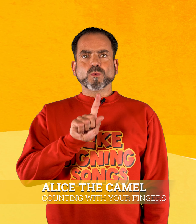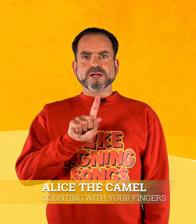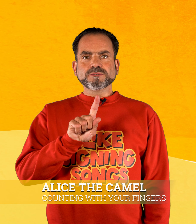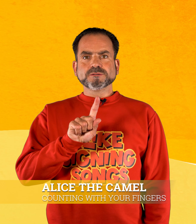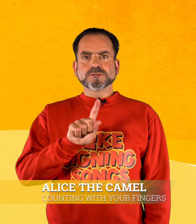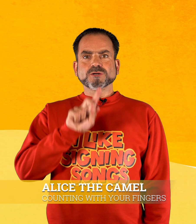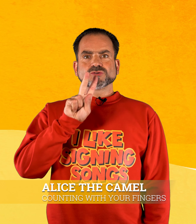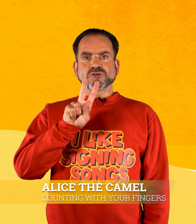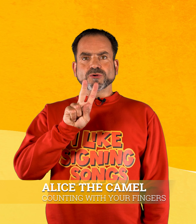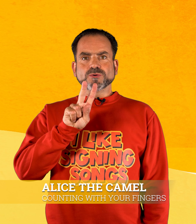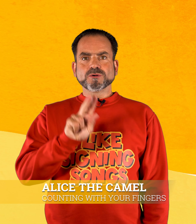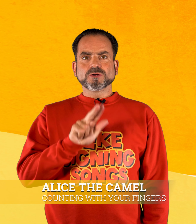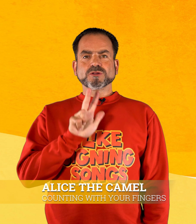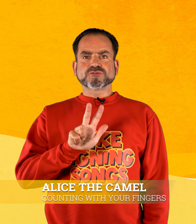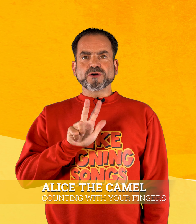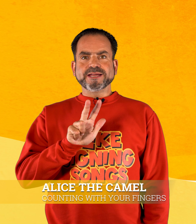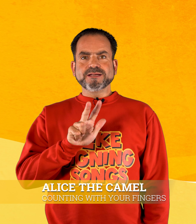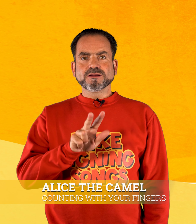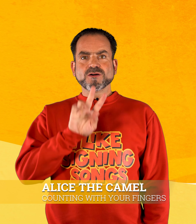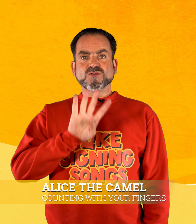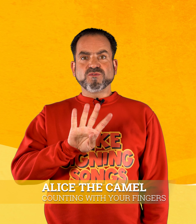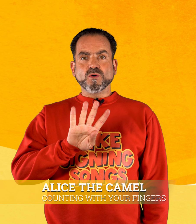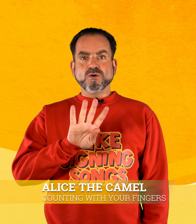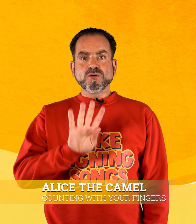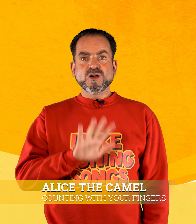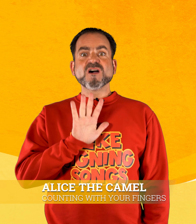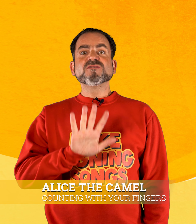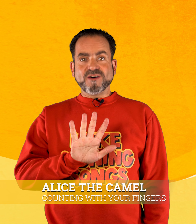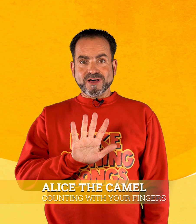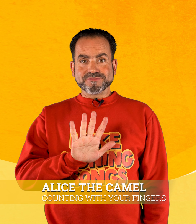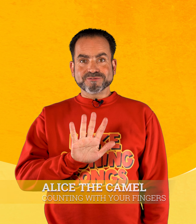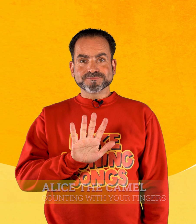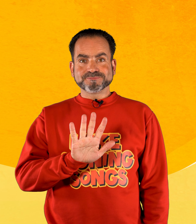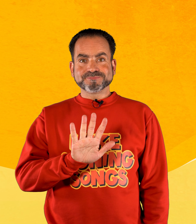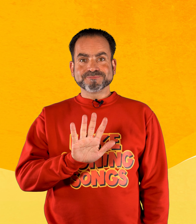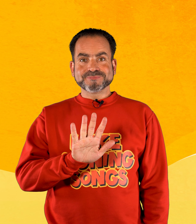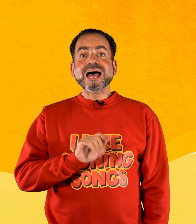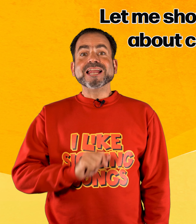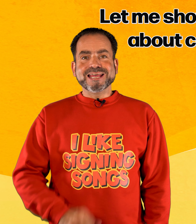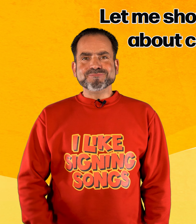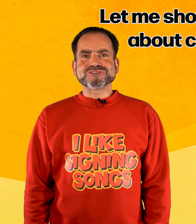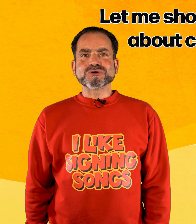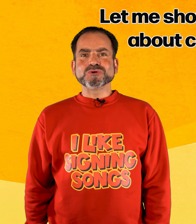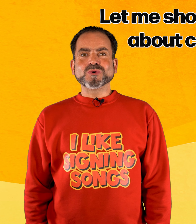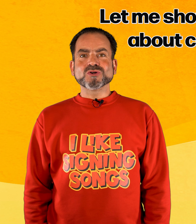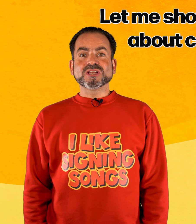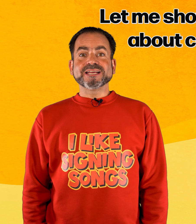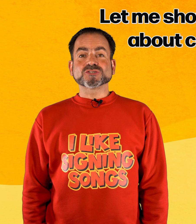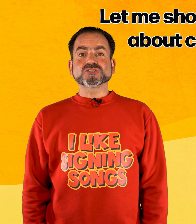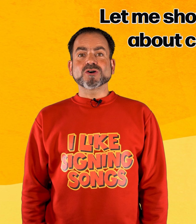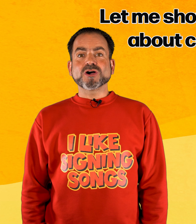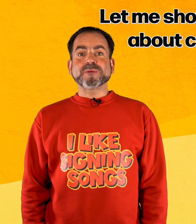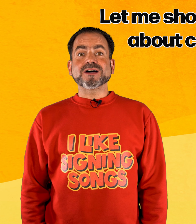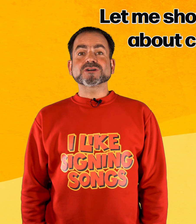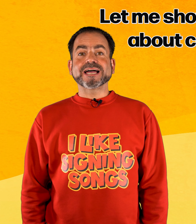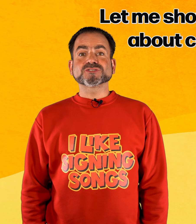1, 2, 3, 4, 5. Let me show you all a little song about counting